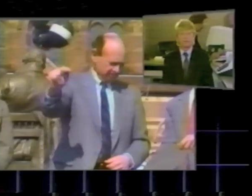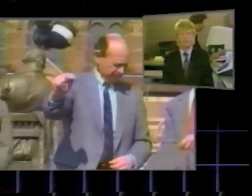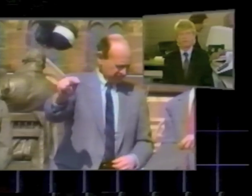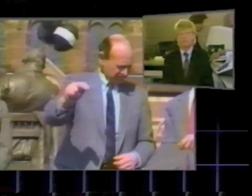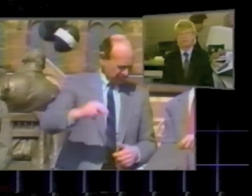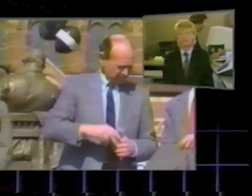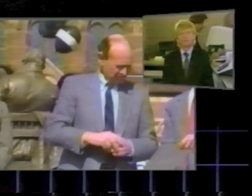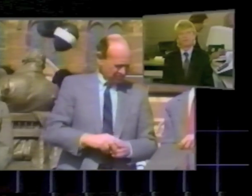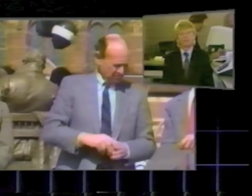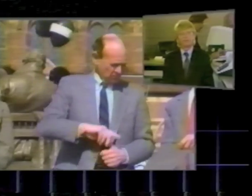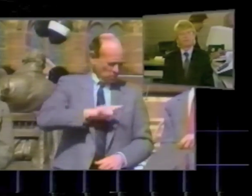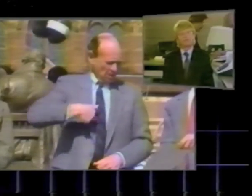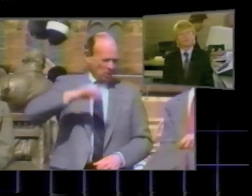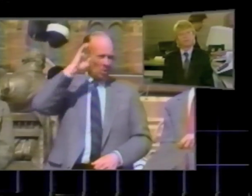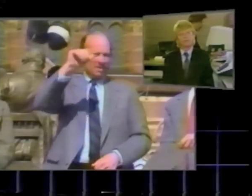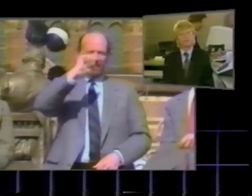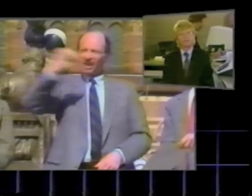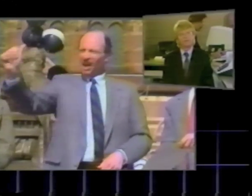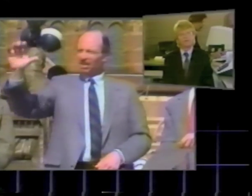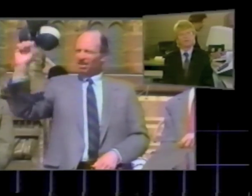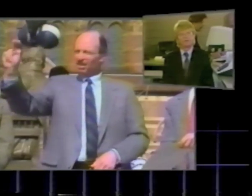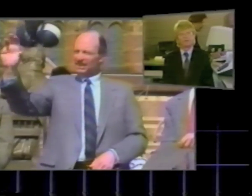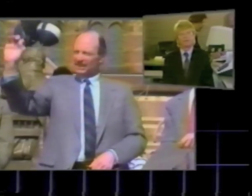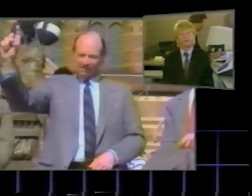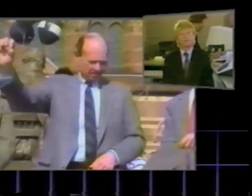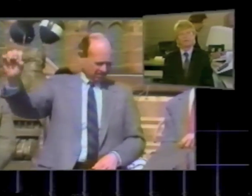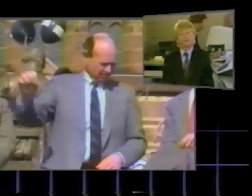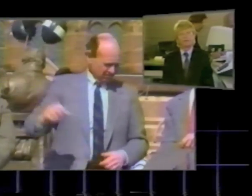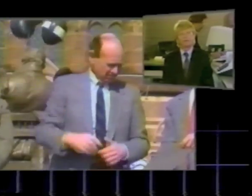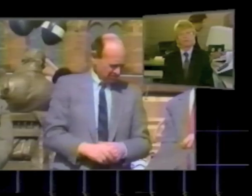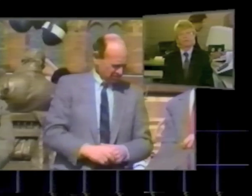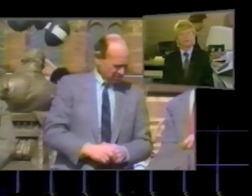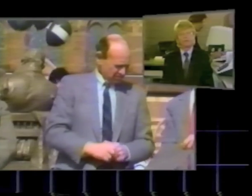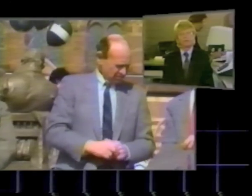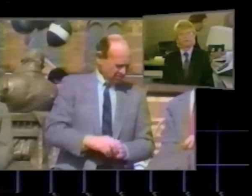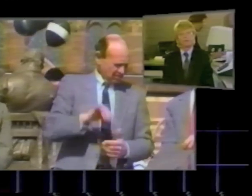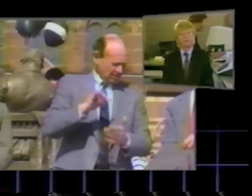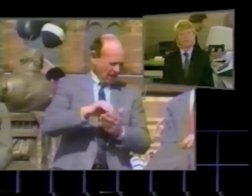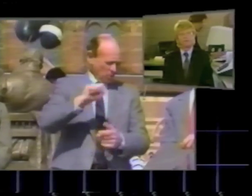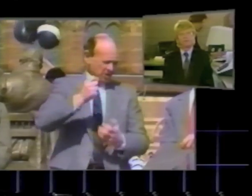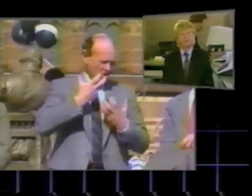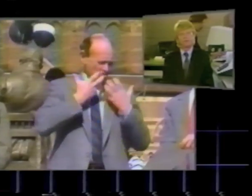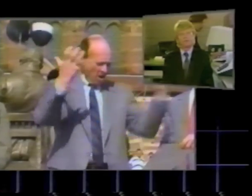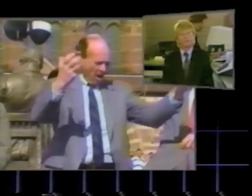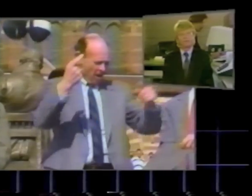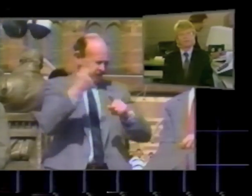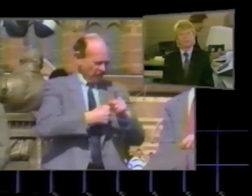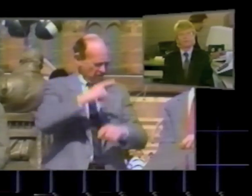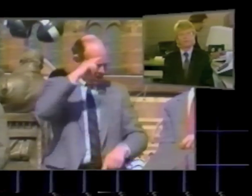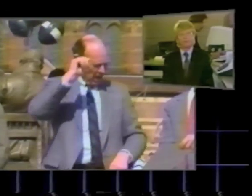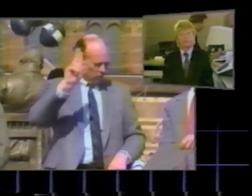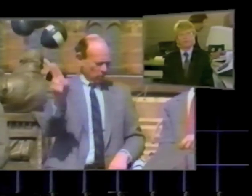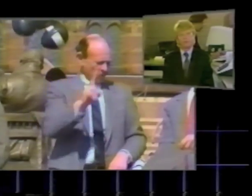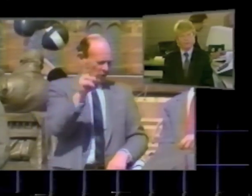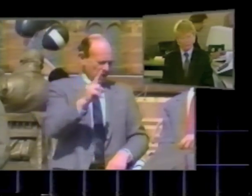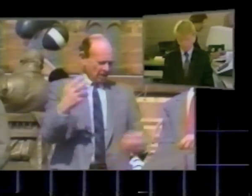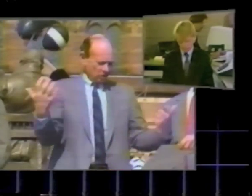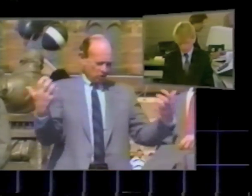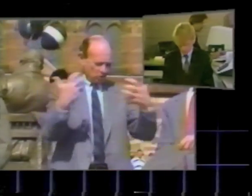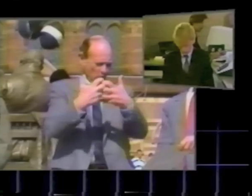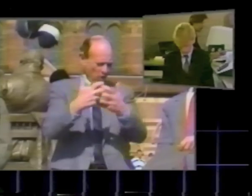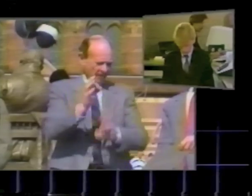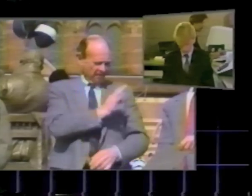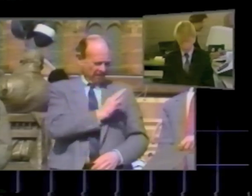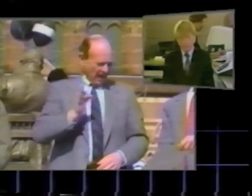We will not back down. We will not concede. That was